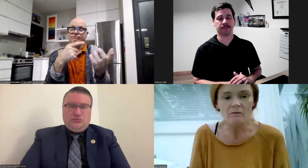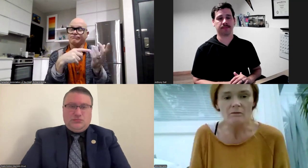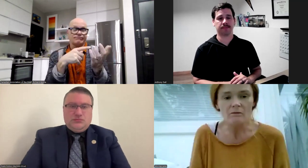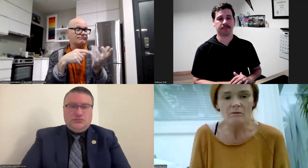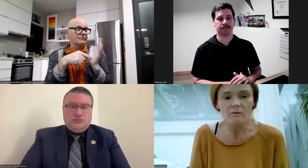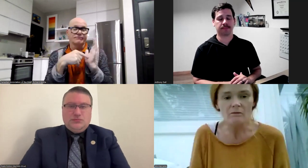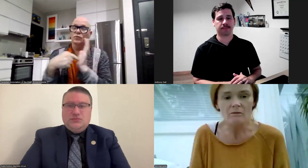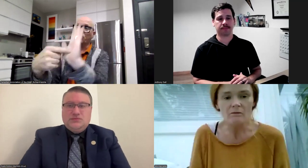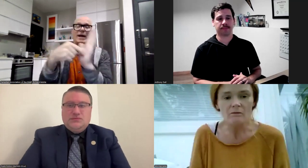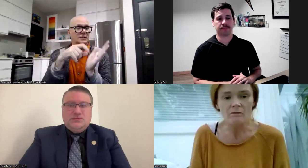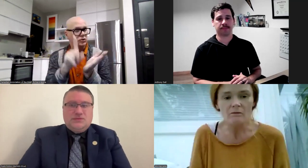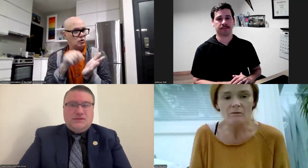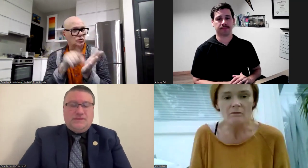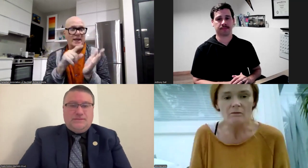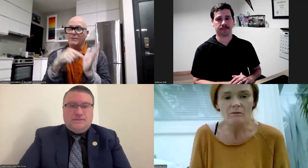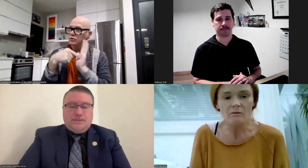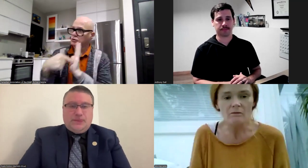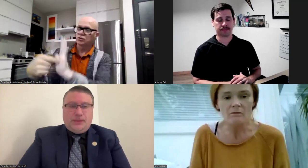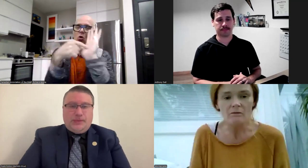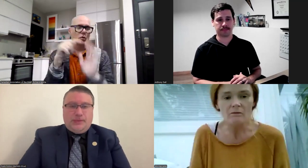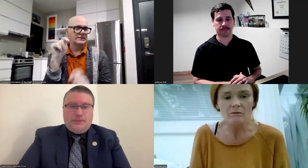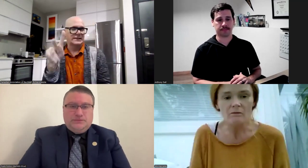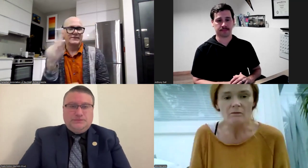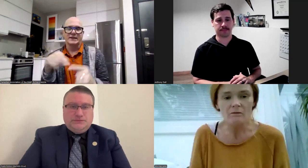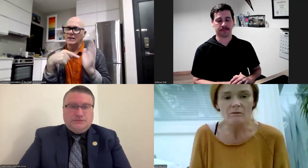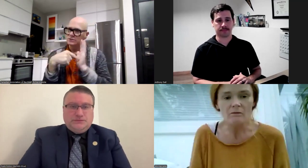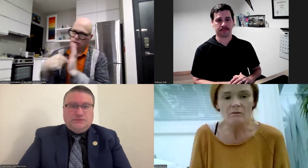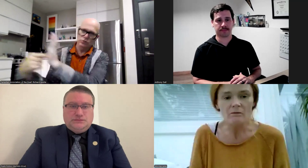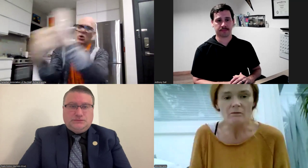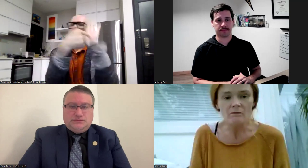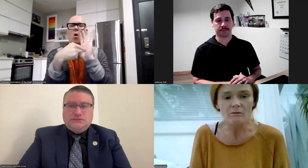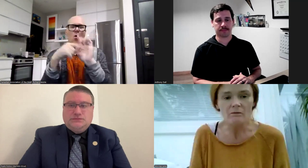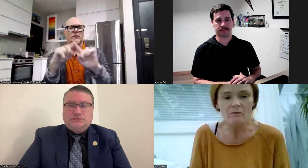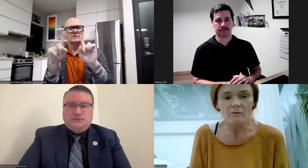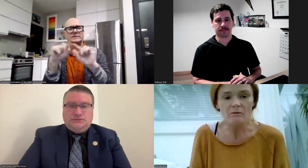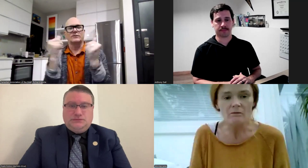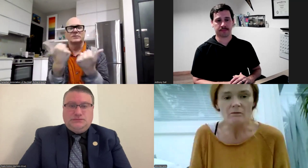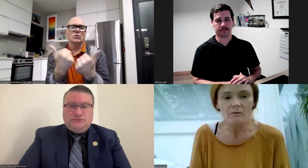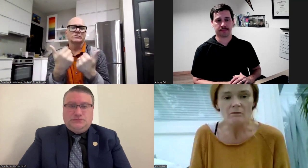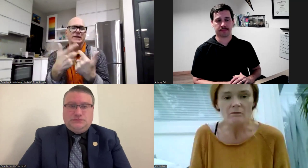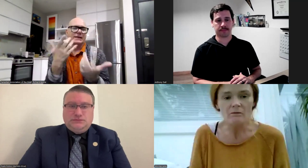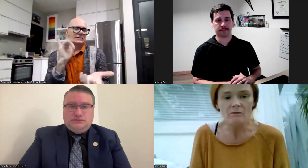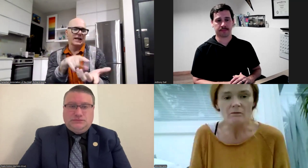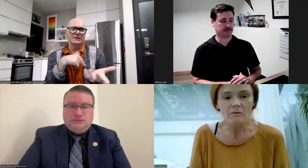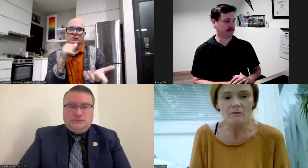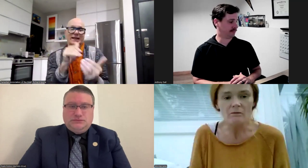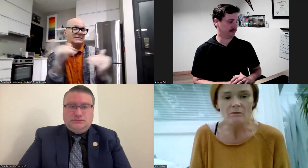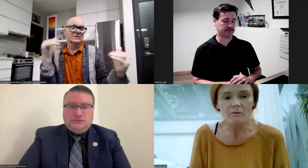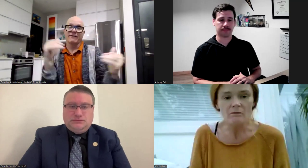It is essential to, bring in the media, demonstrate this to the world through